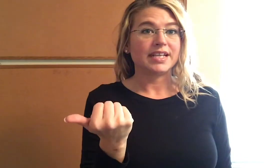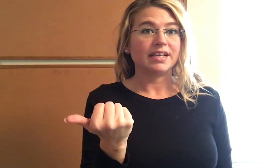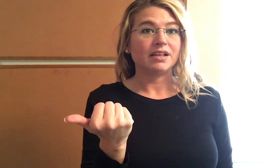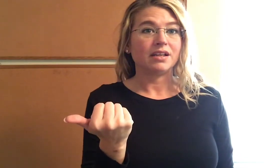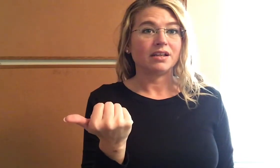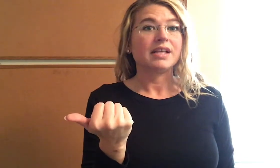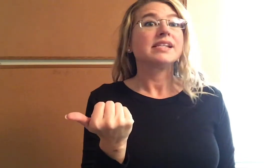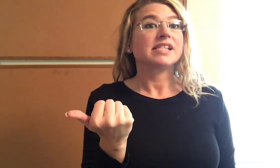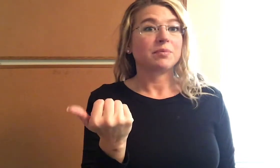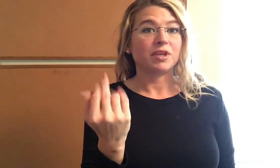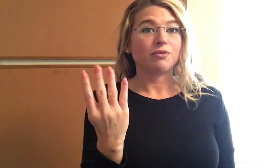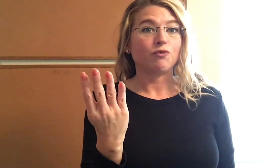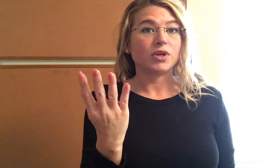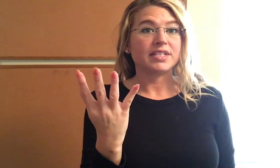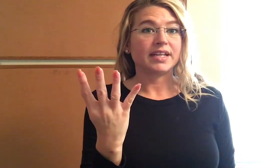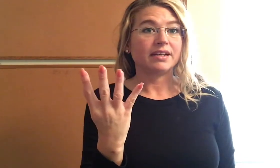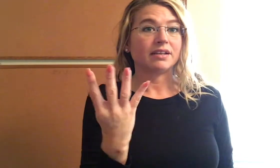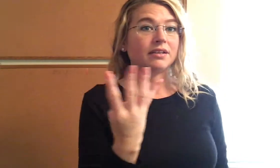13, same thing with 14,